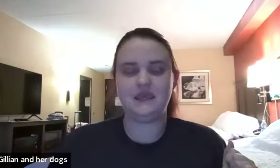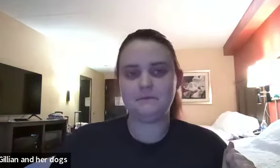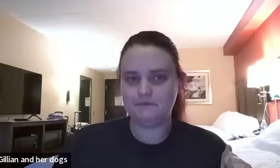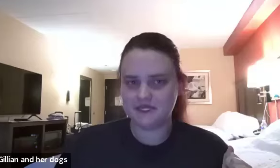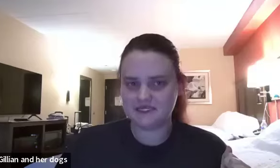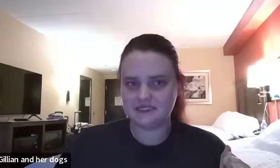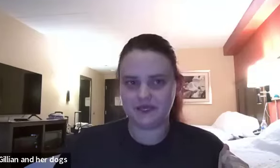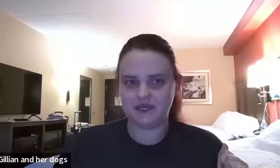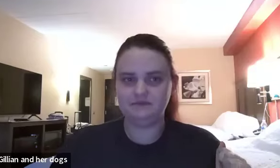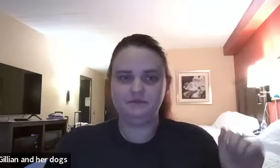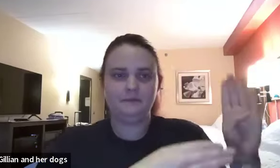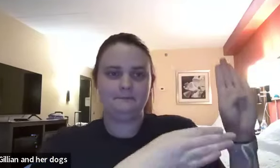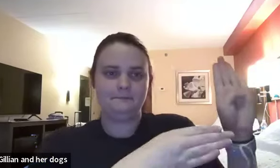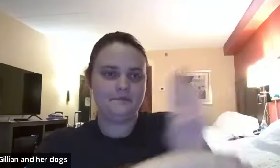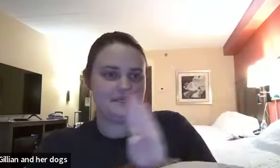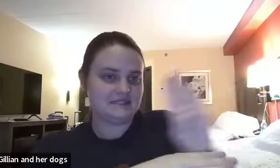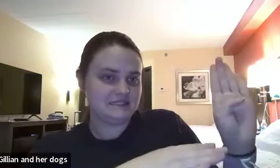Then businessman. Business